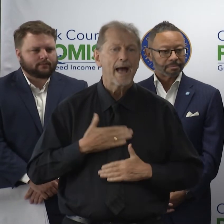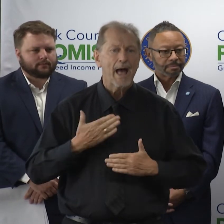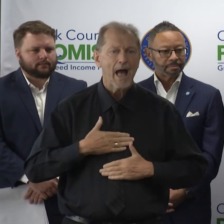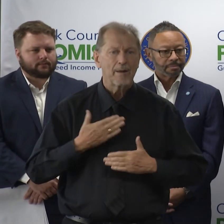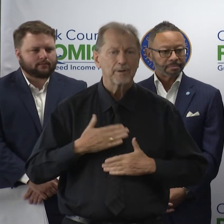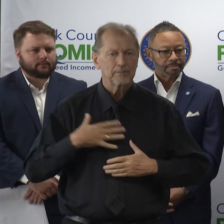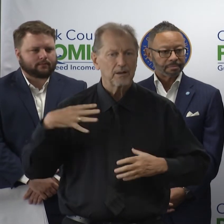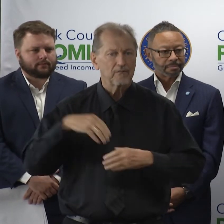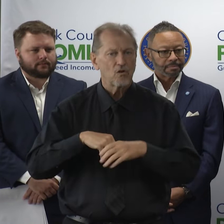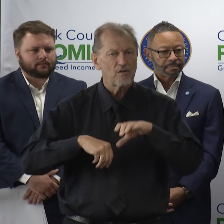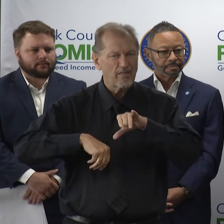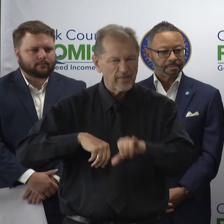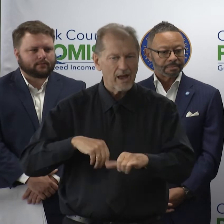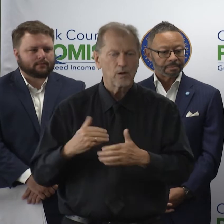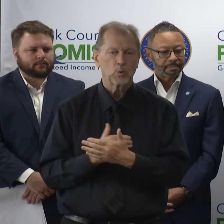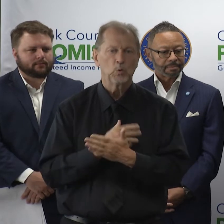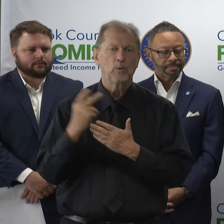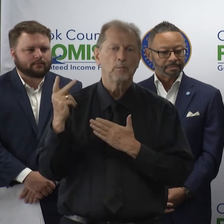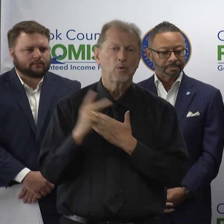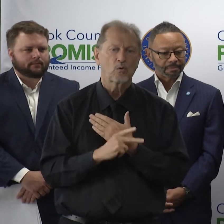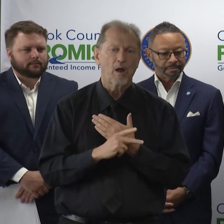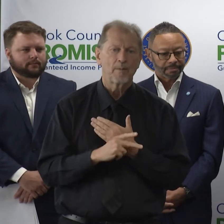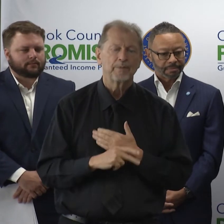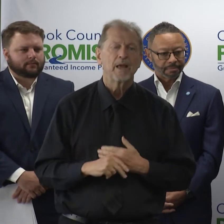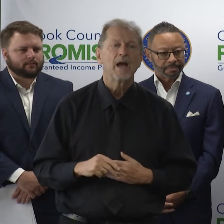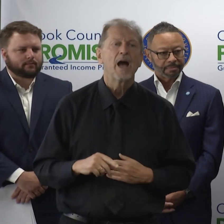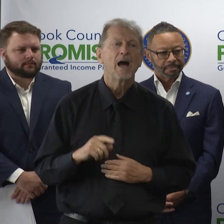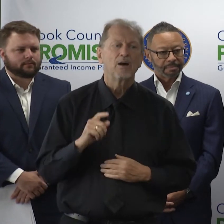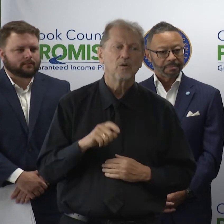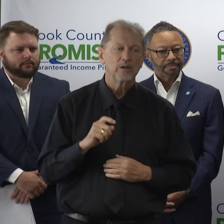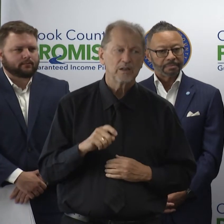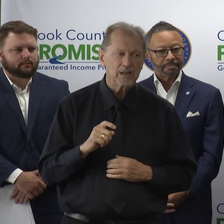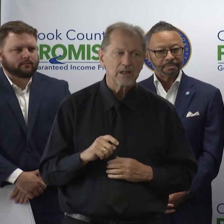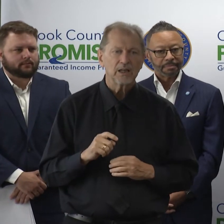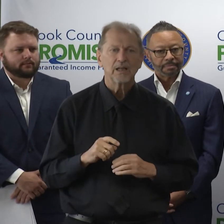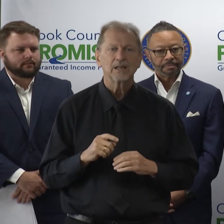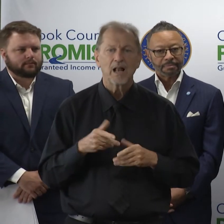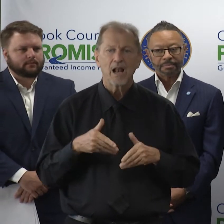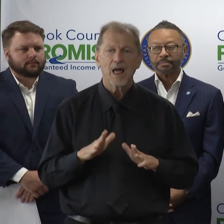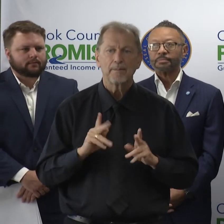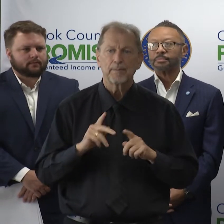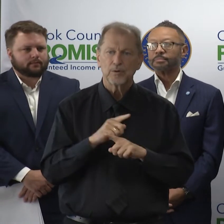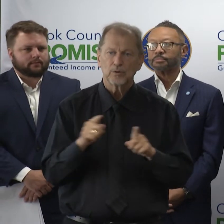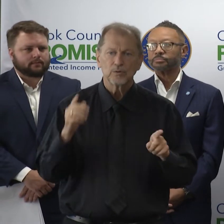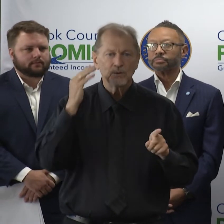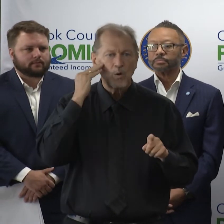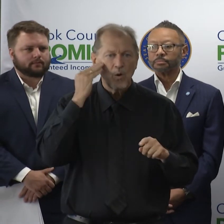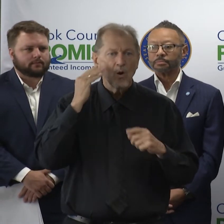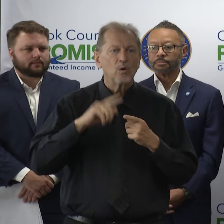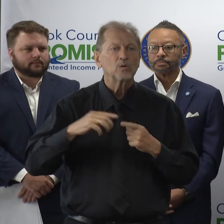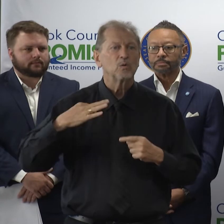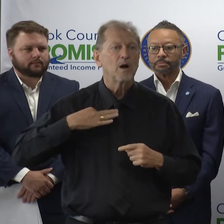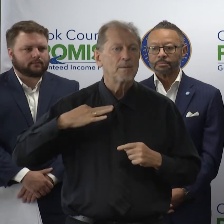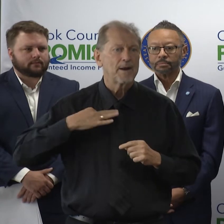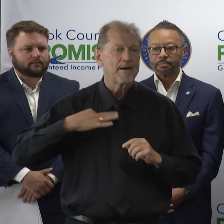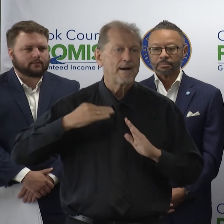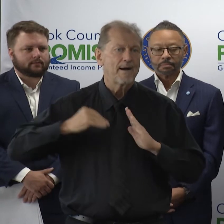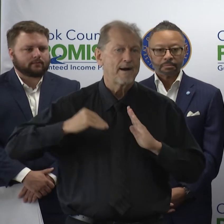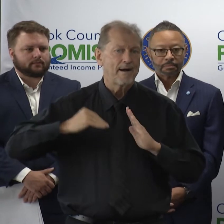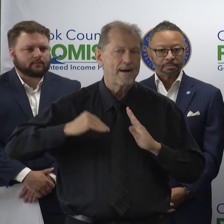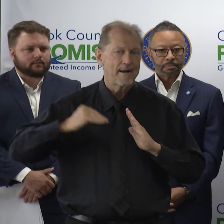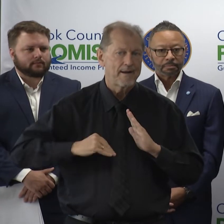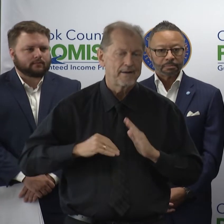be a part of this program, and all we need is for everyone to get the word out and for everybody to